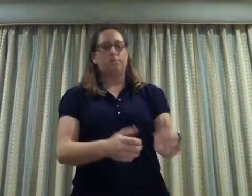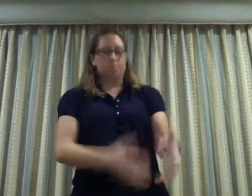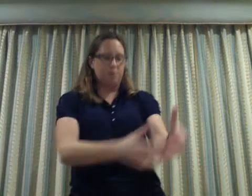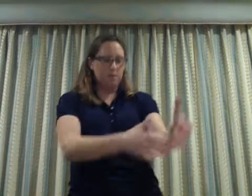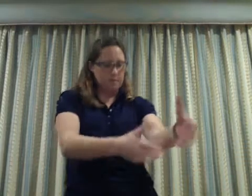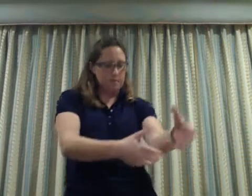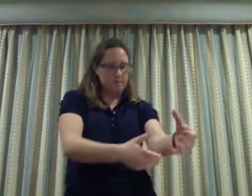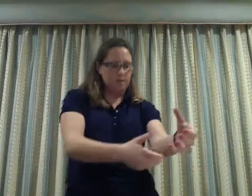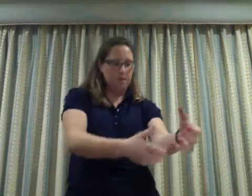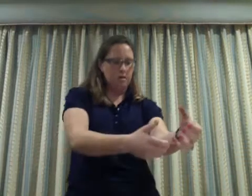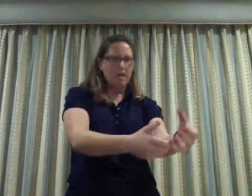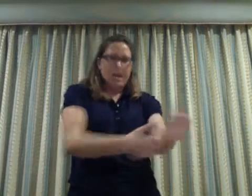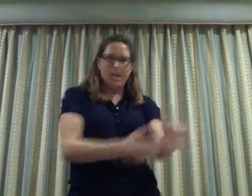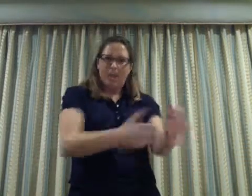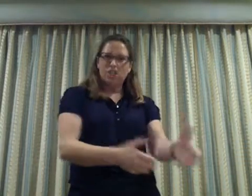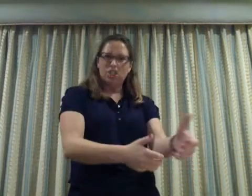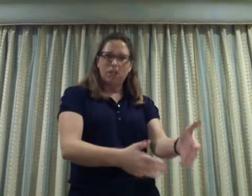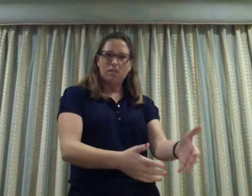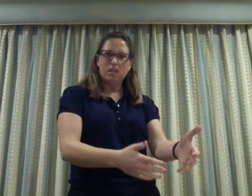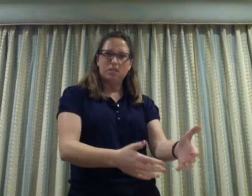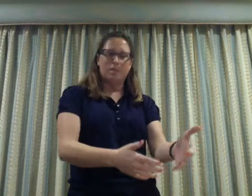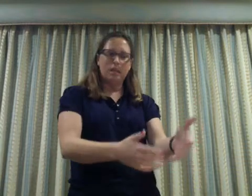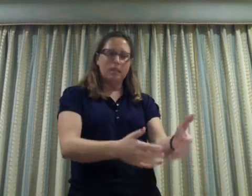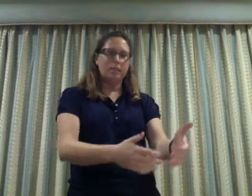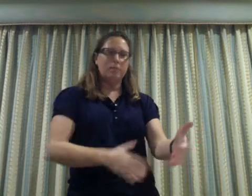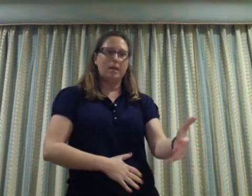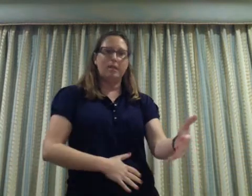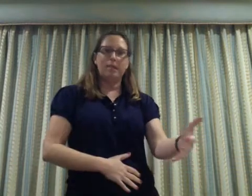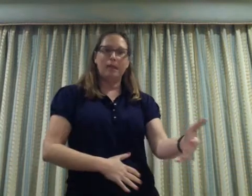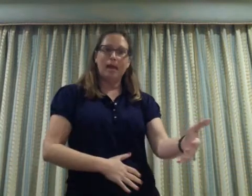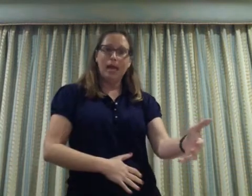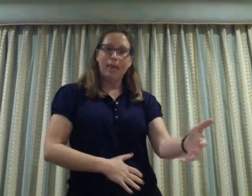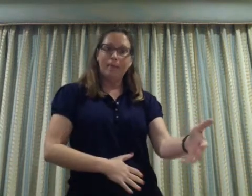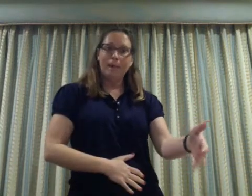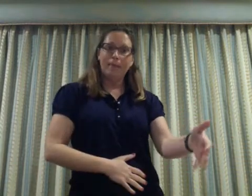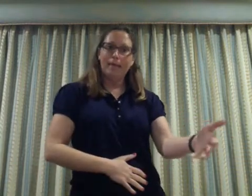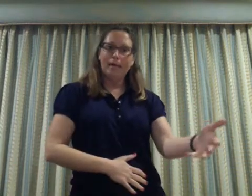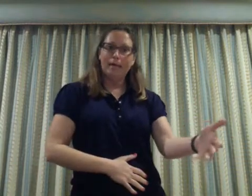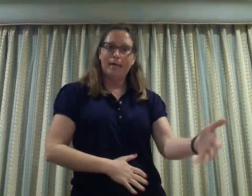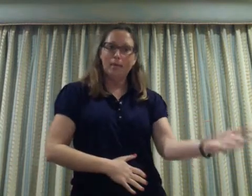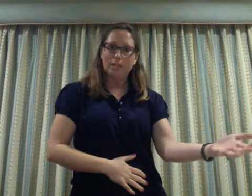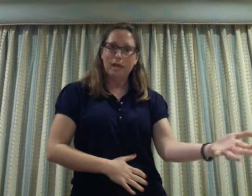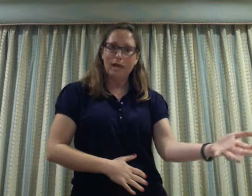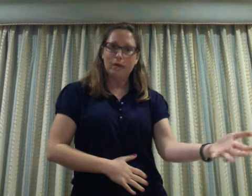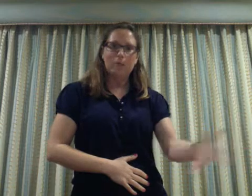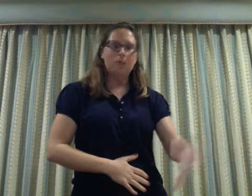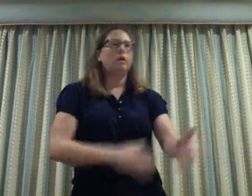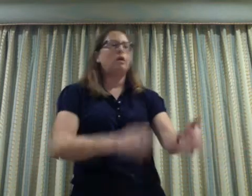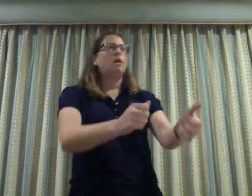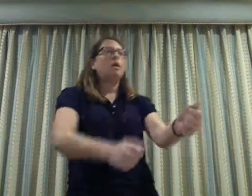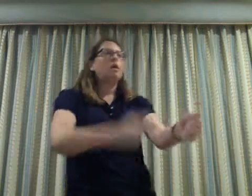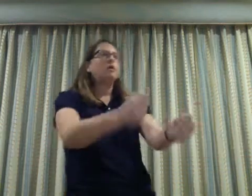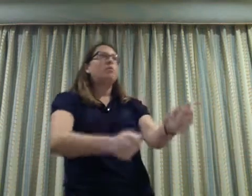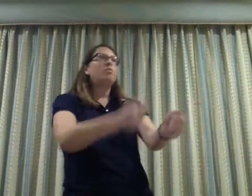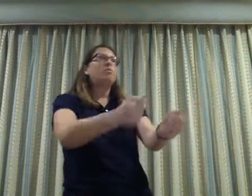me, puts his hands up here, and he kind of shoves it into my belly a little bit, and I'm thinking, I got a baby in there, watch out. And so we reel